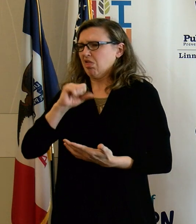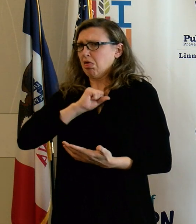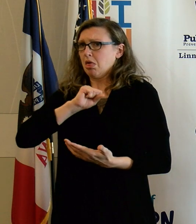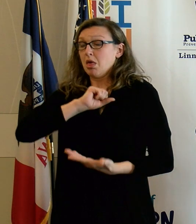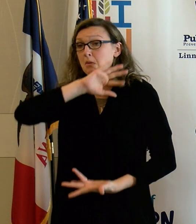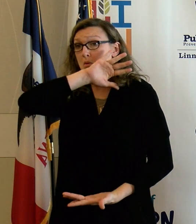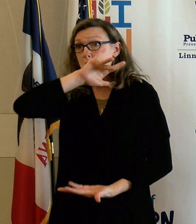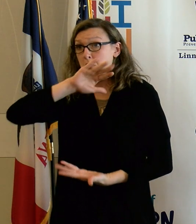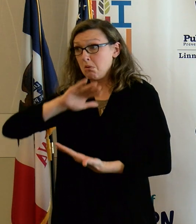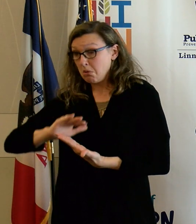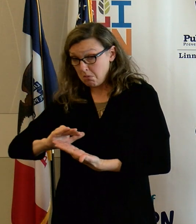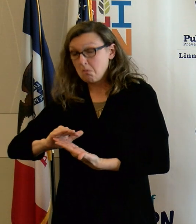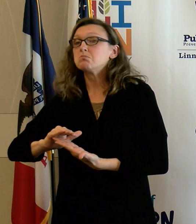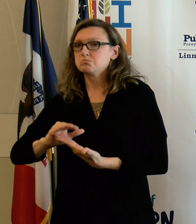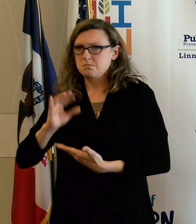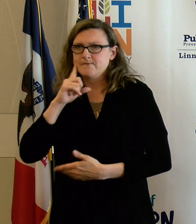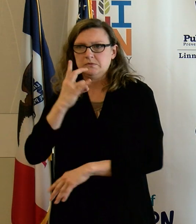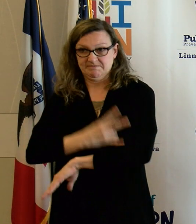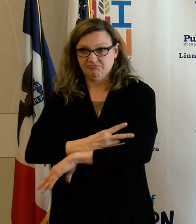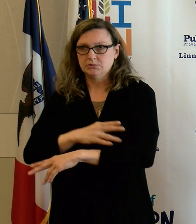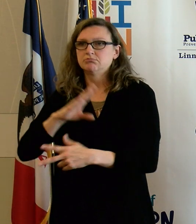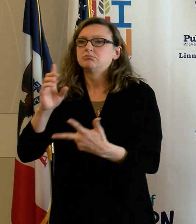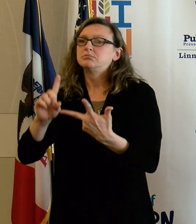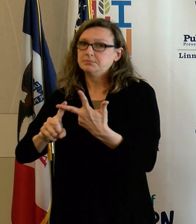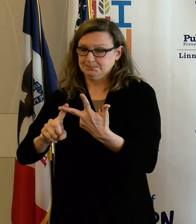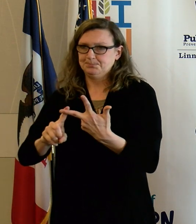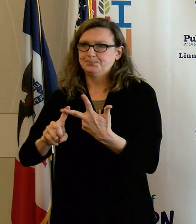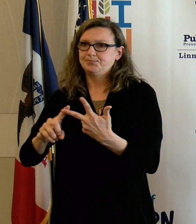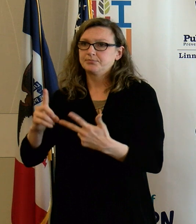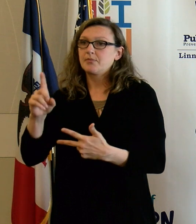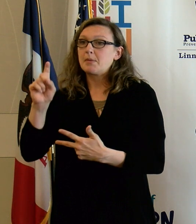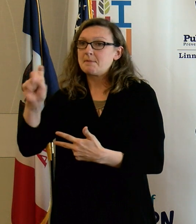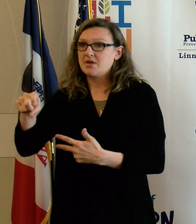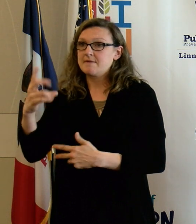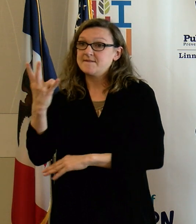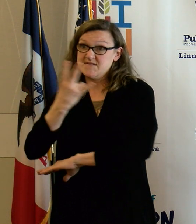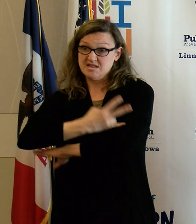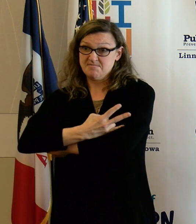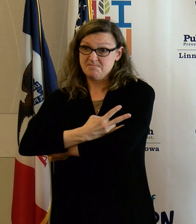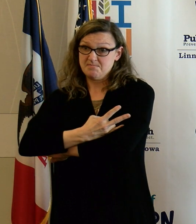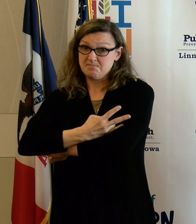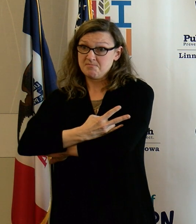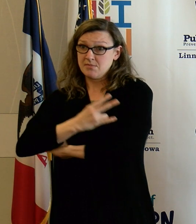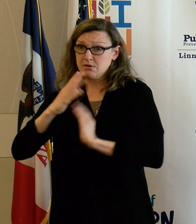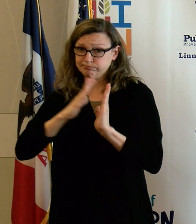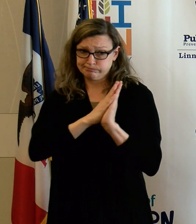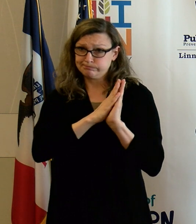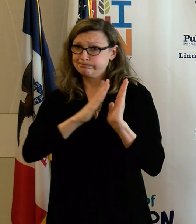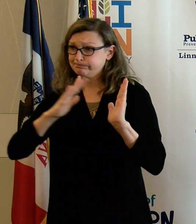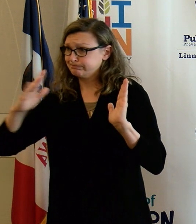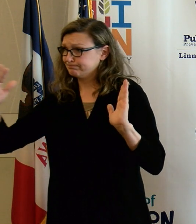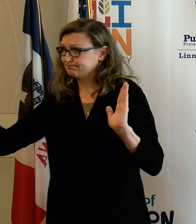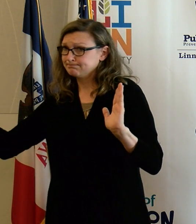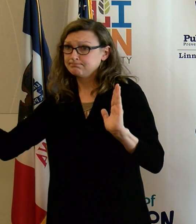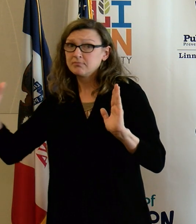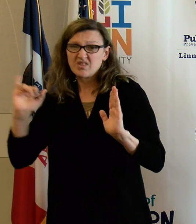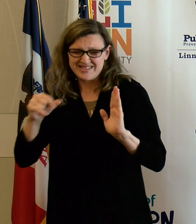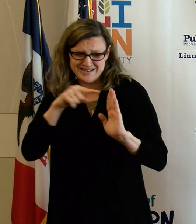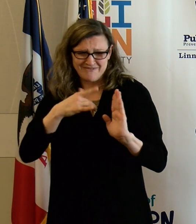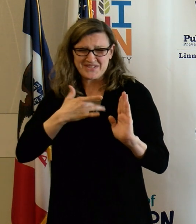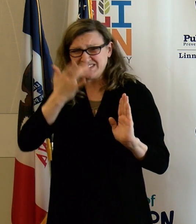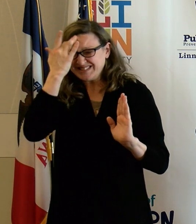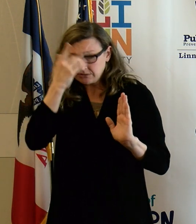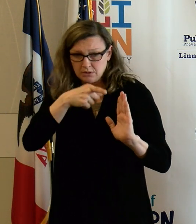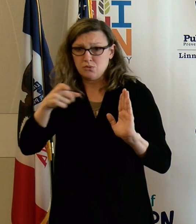finally, it has been at least 7 days since your symptoms first began. All 3 of those need to be